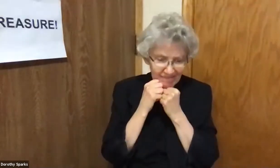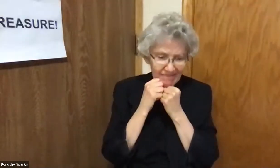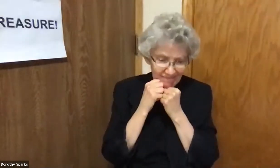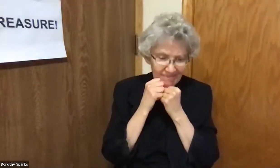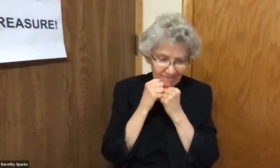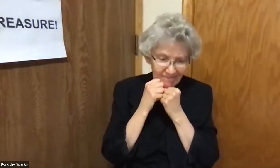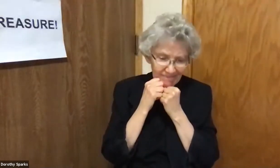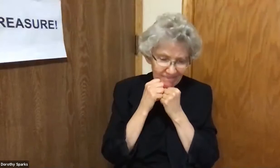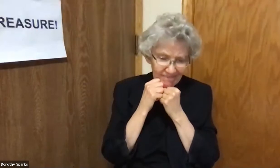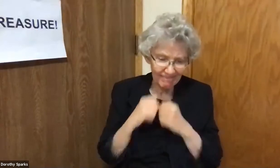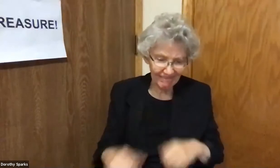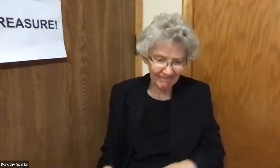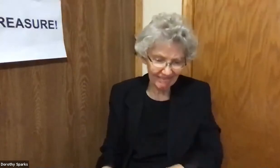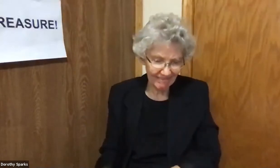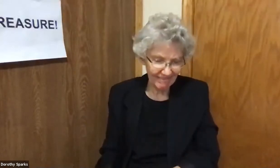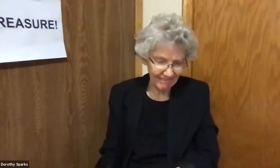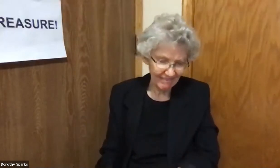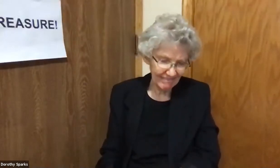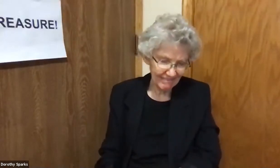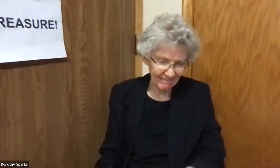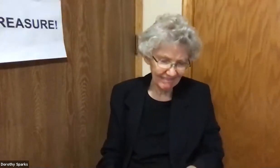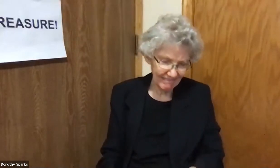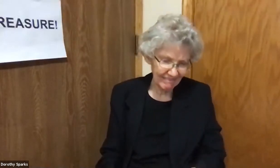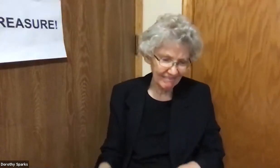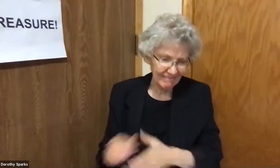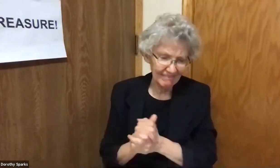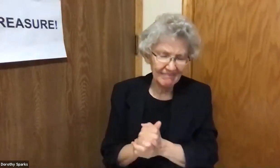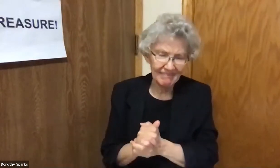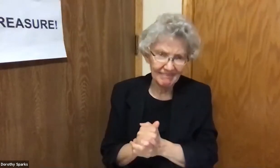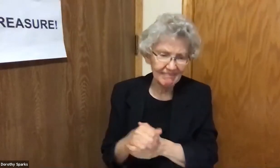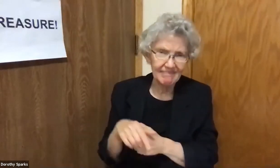you value at home that you keep in a very safe place.